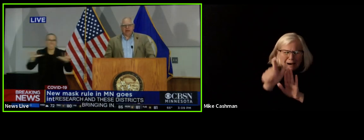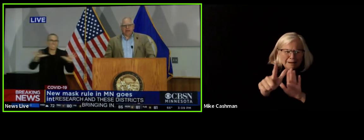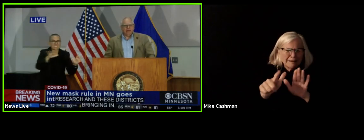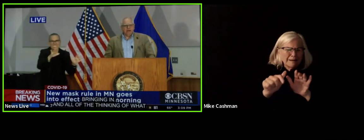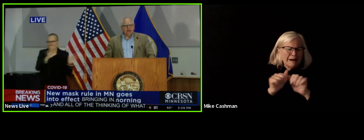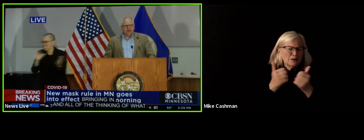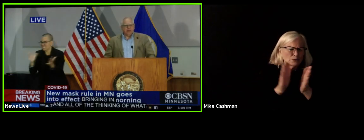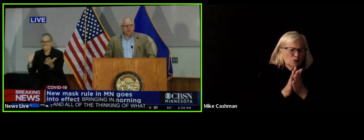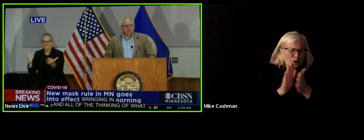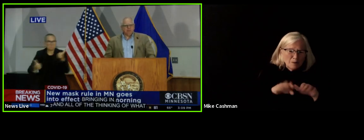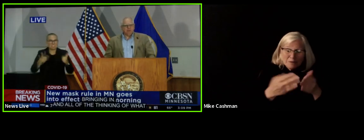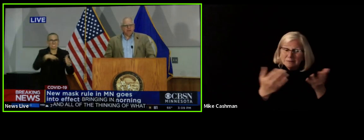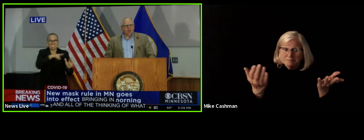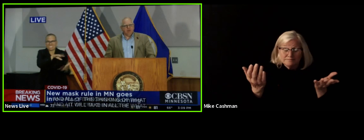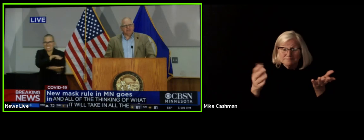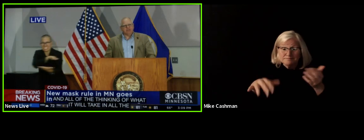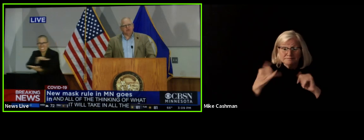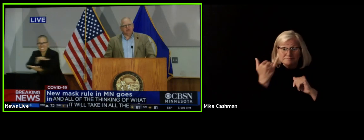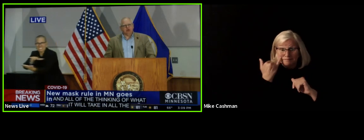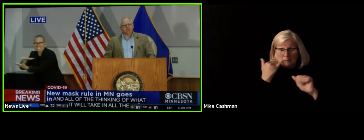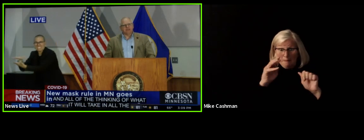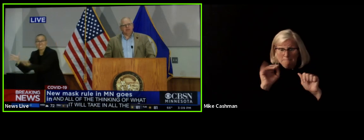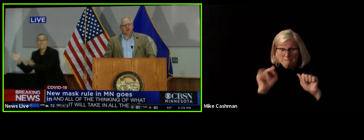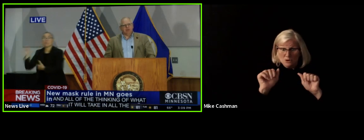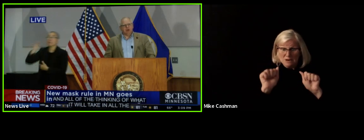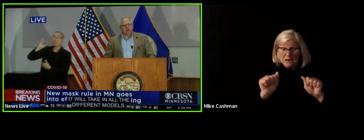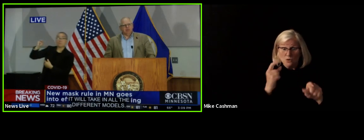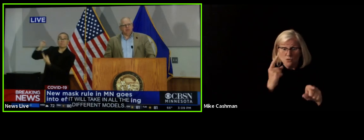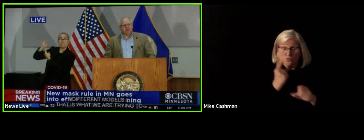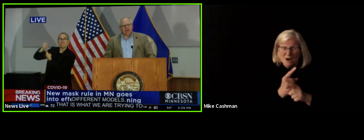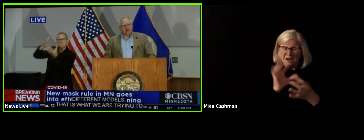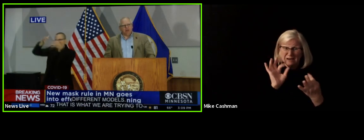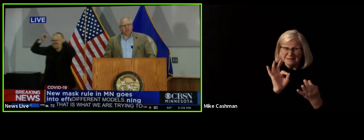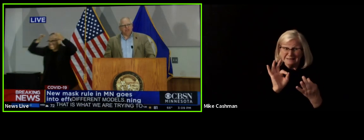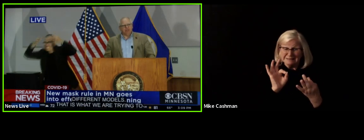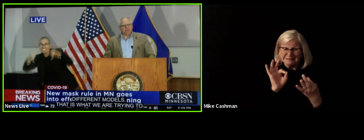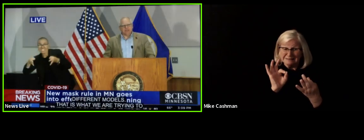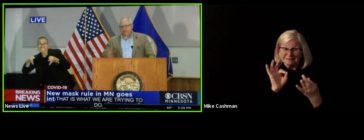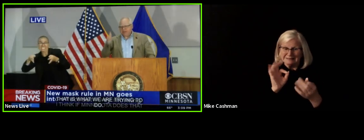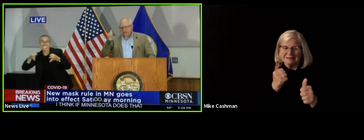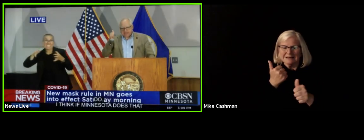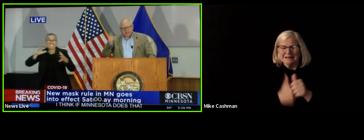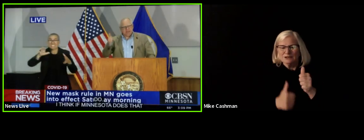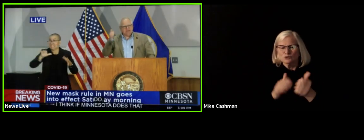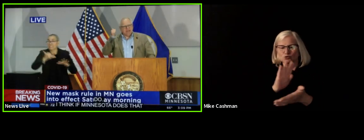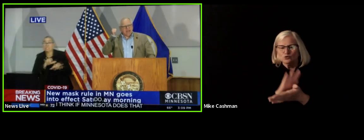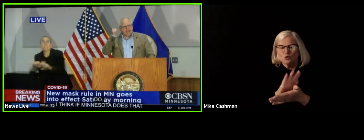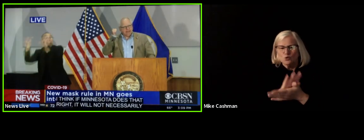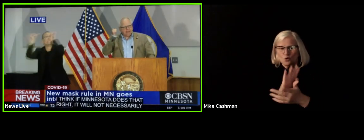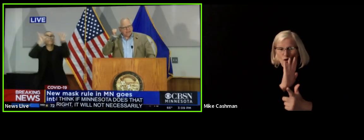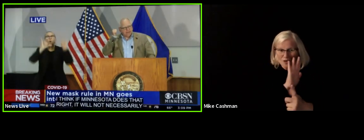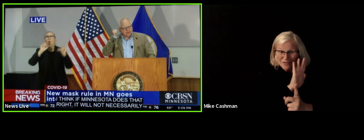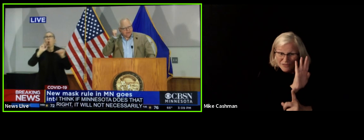right, it won't necessarily look the same everywhere, but the outcomes need to be the same. Kids